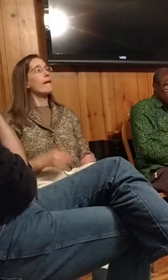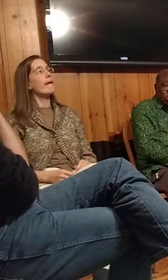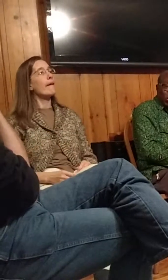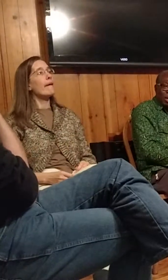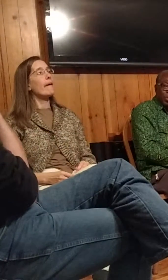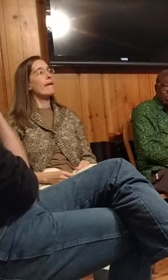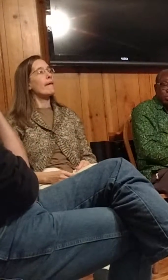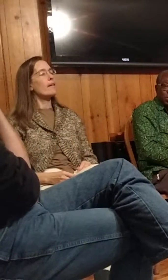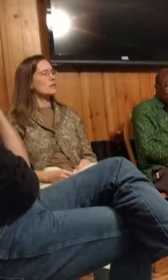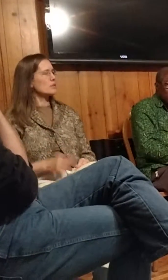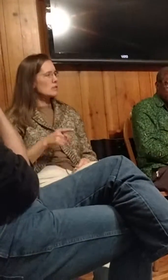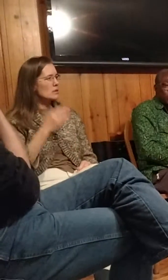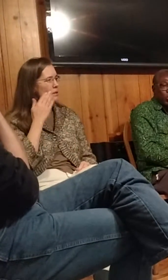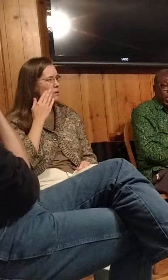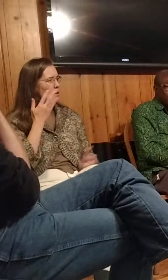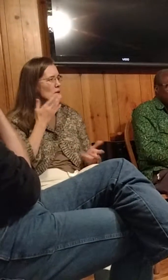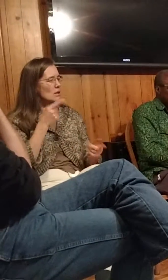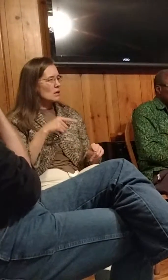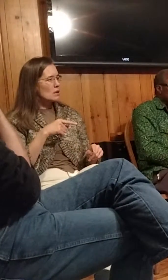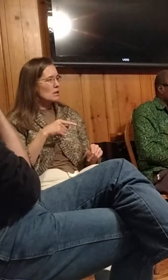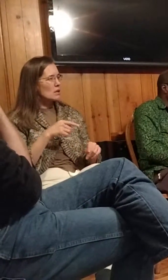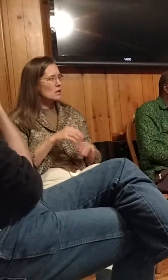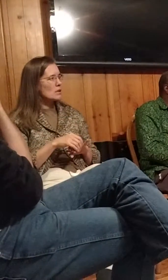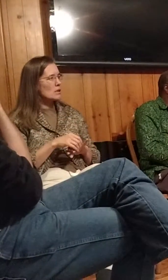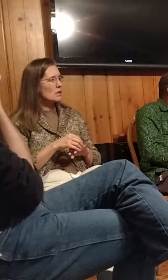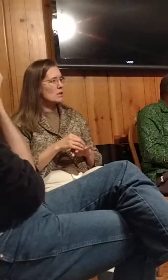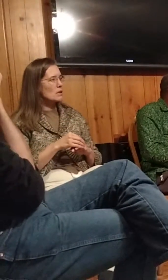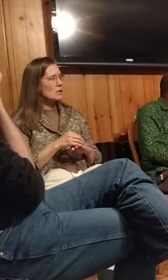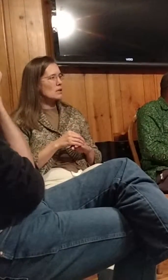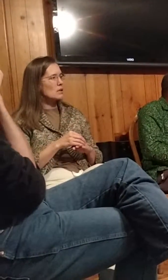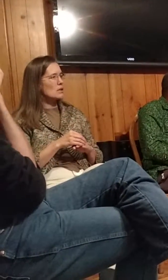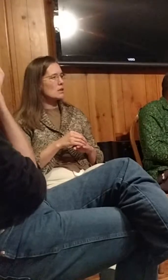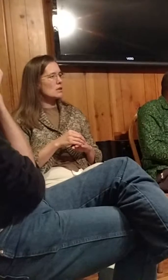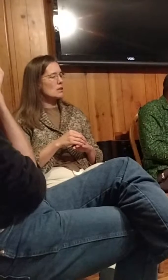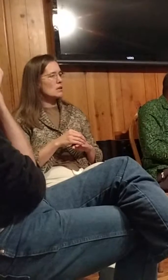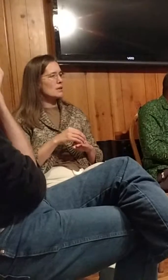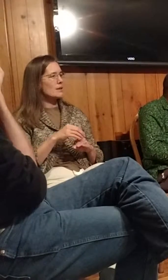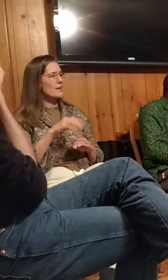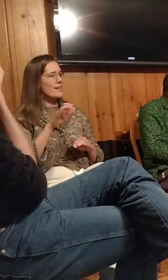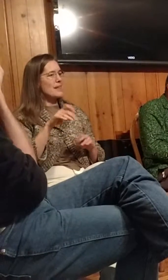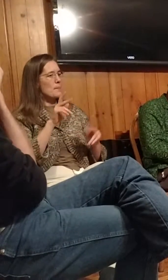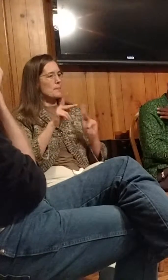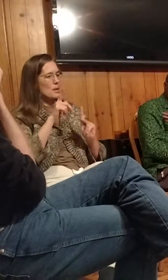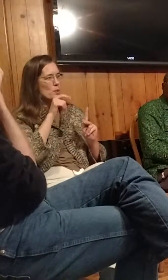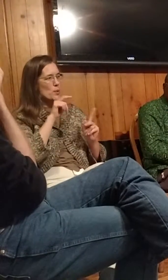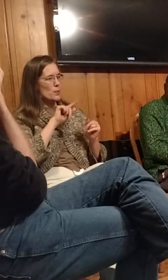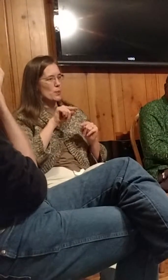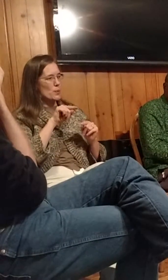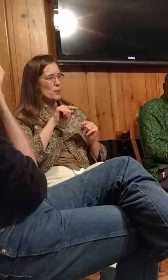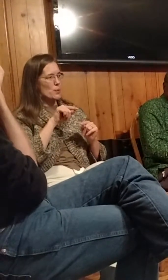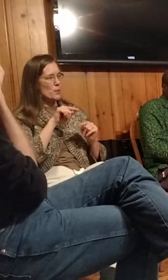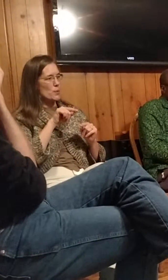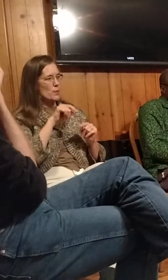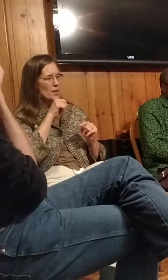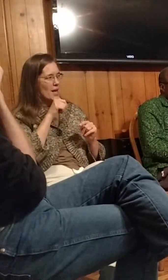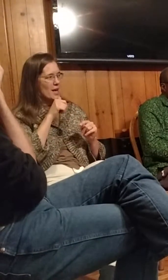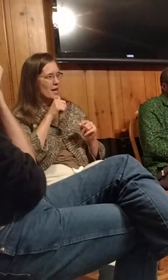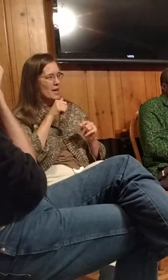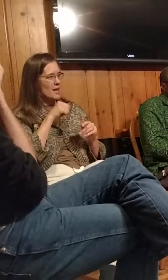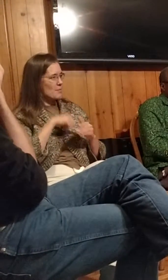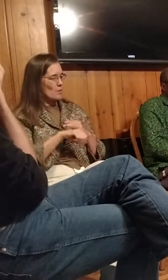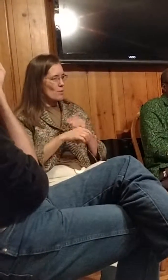you know what happened? These people who came here, who came and did that, they were not here. They were not born here. They came from outside. So we